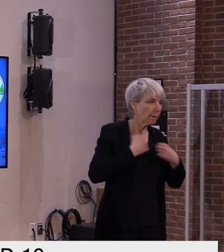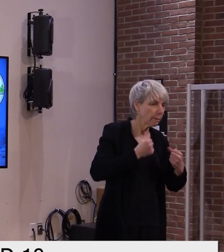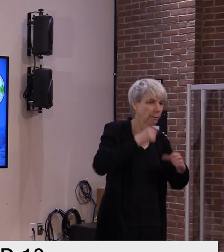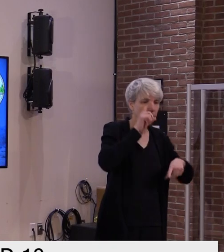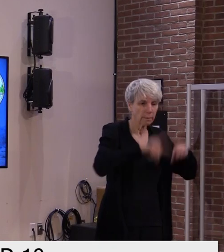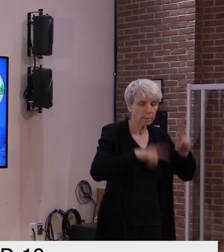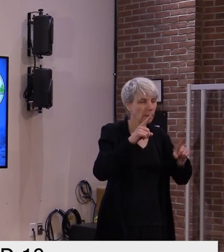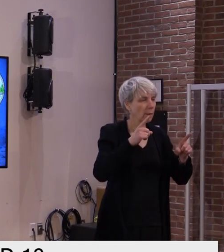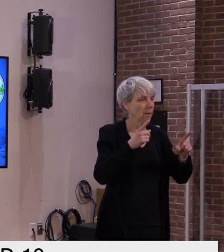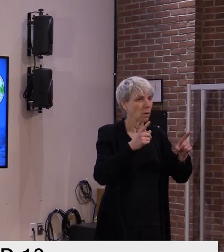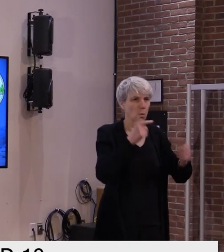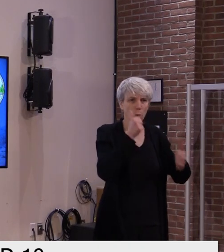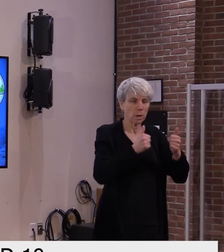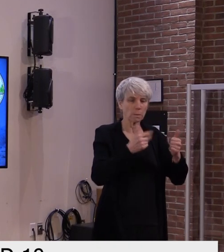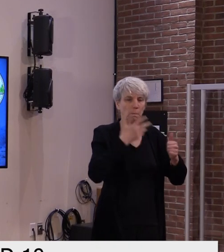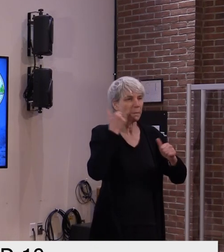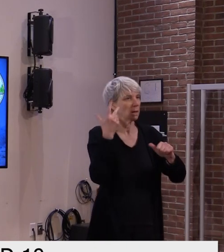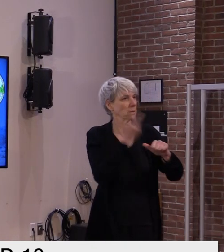correct vaccine in that case?